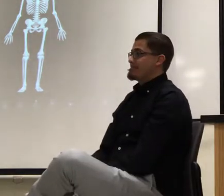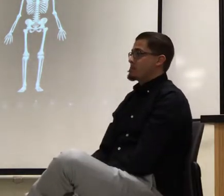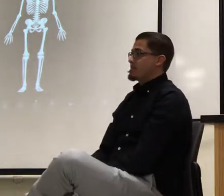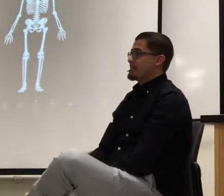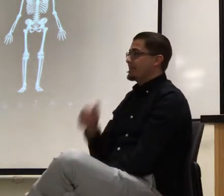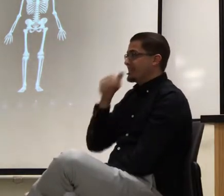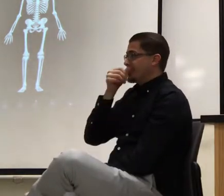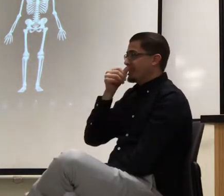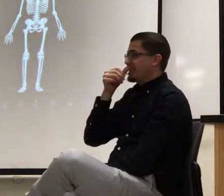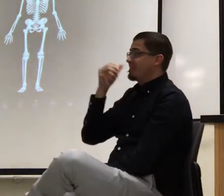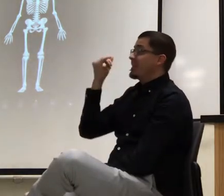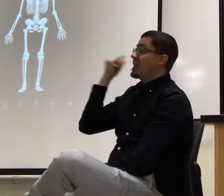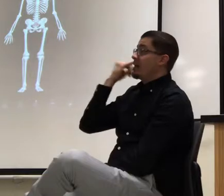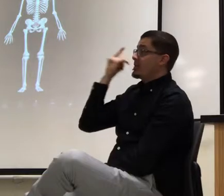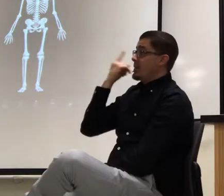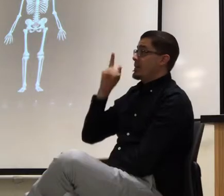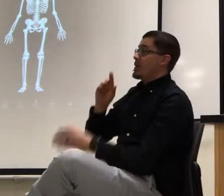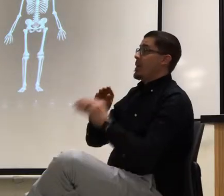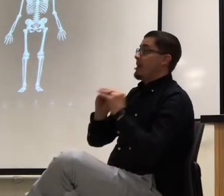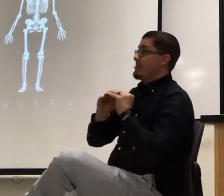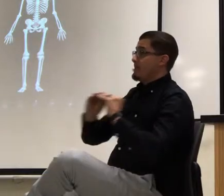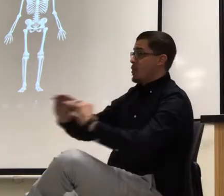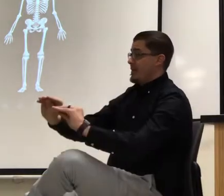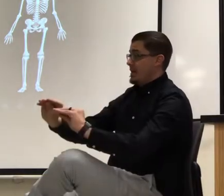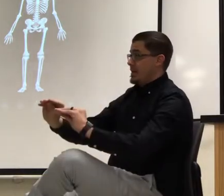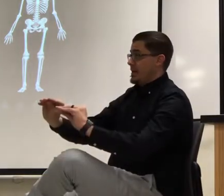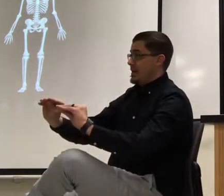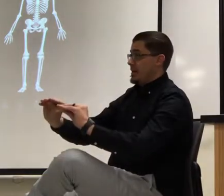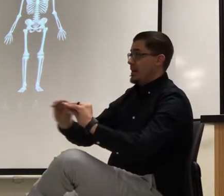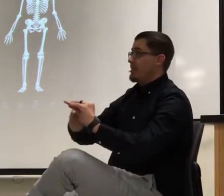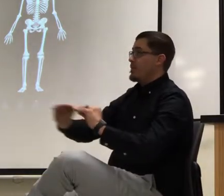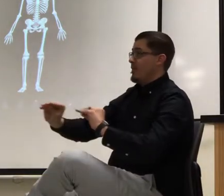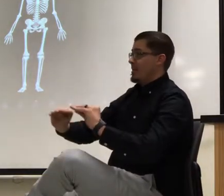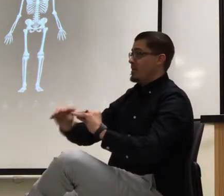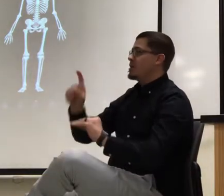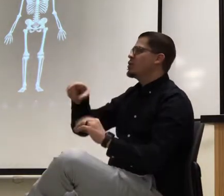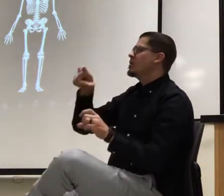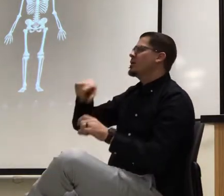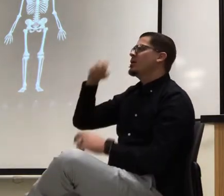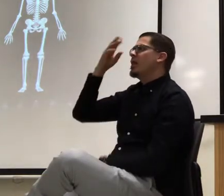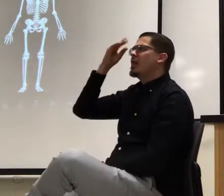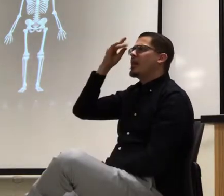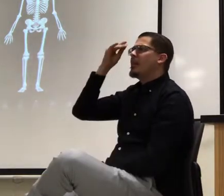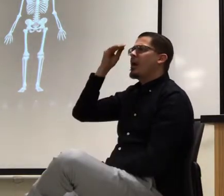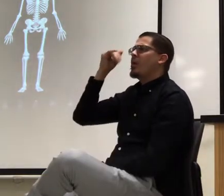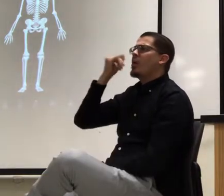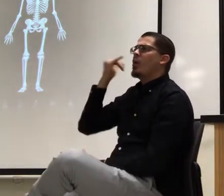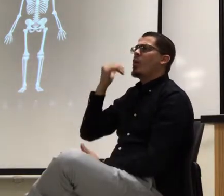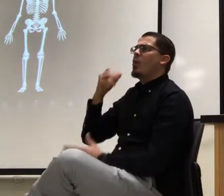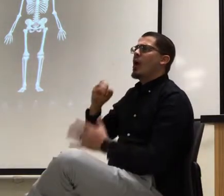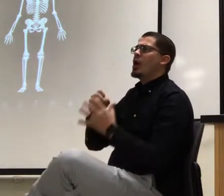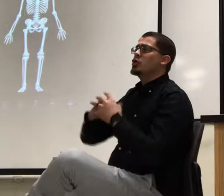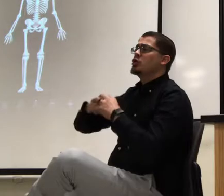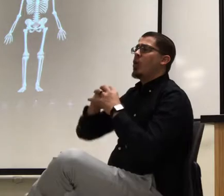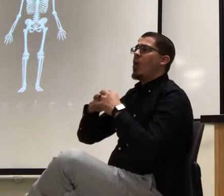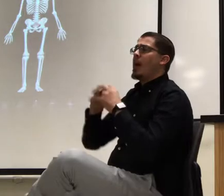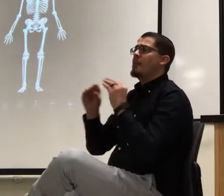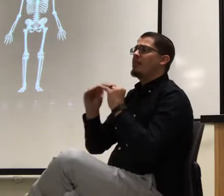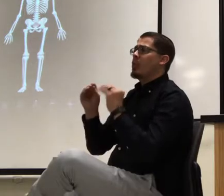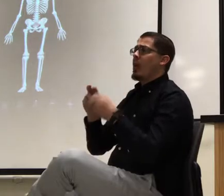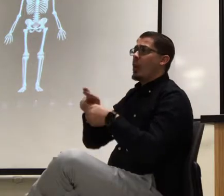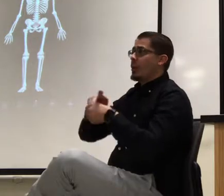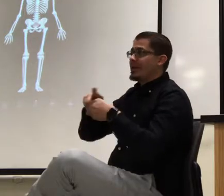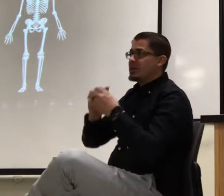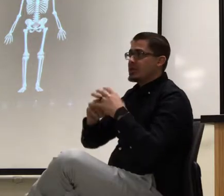And so if something is moving, you have to be able to think about what joint is moving, what region is